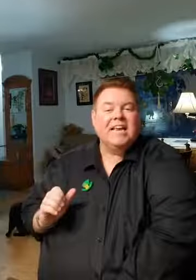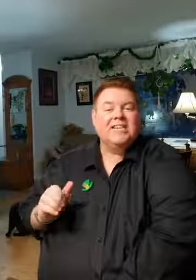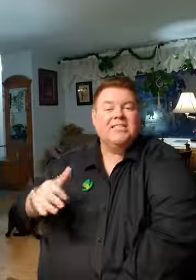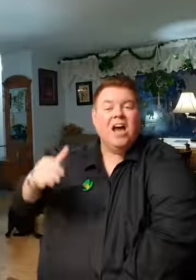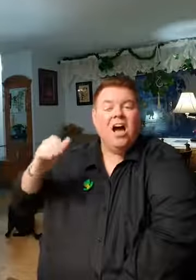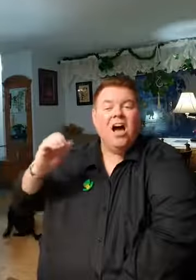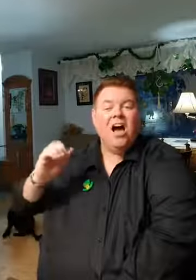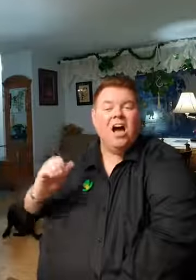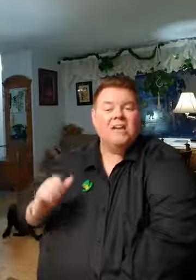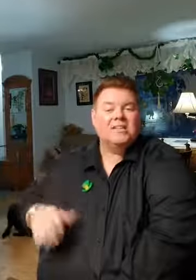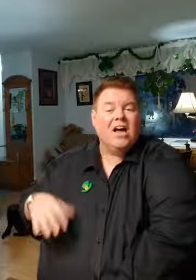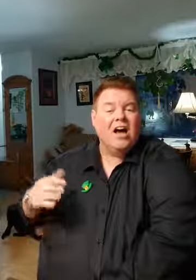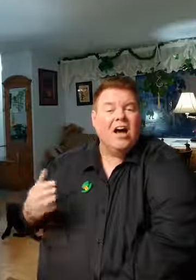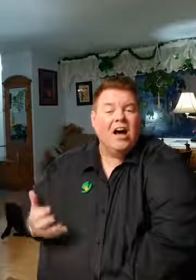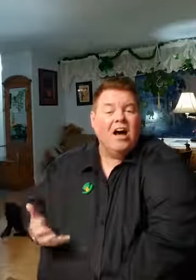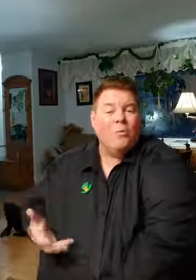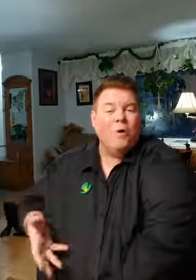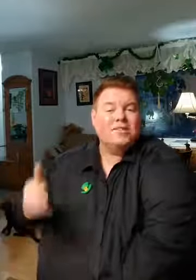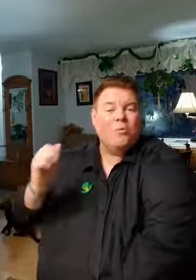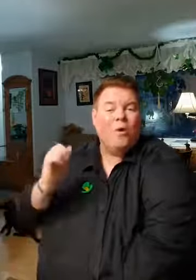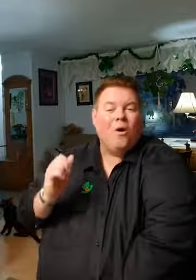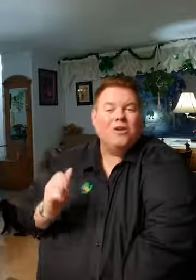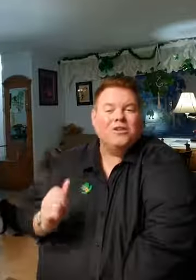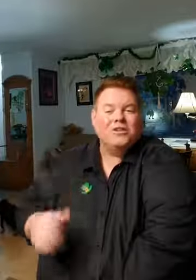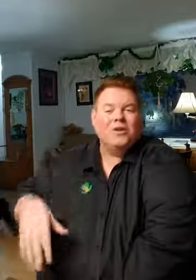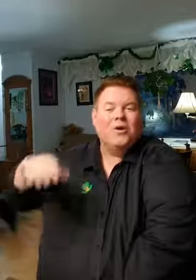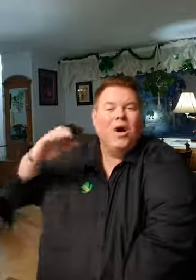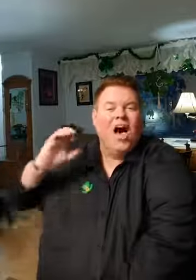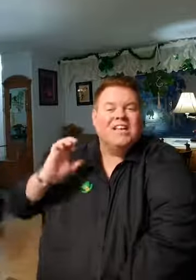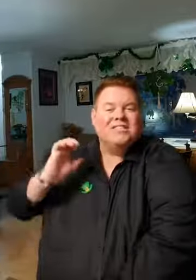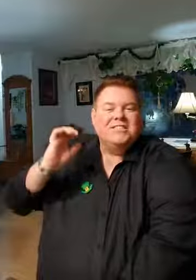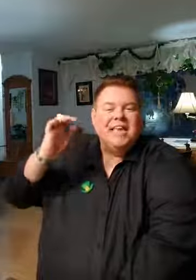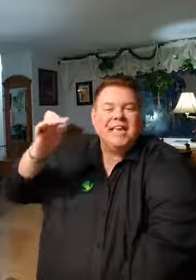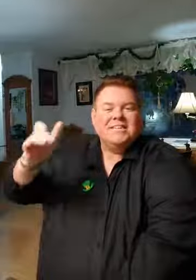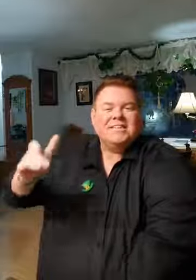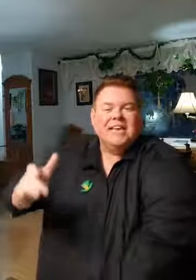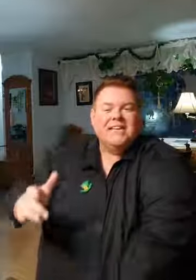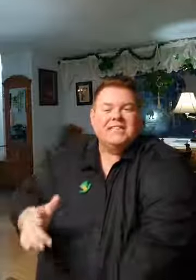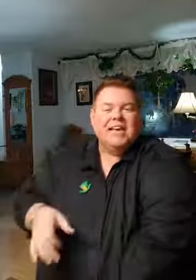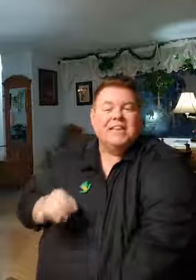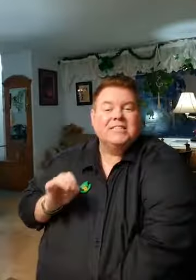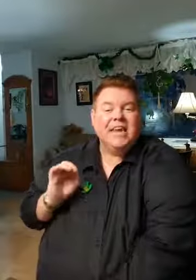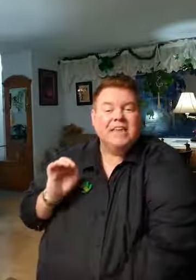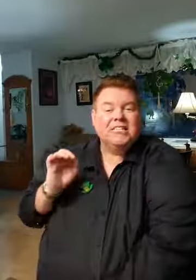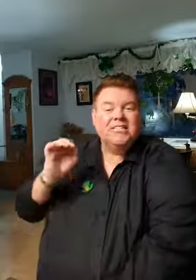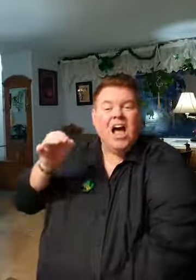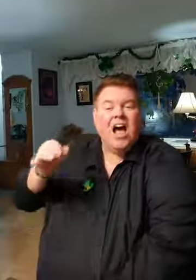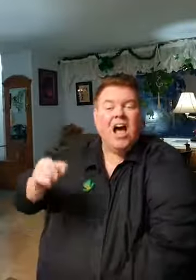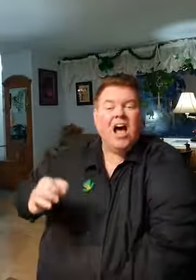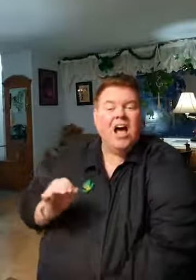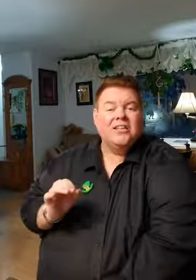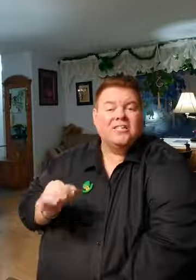za, za. Once more. Zing, zing, zing, zing, za, za.